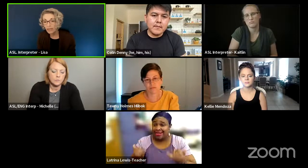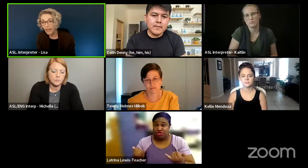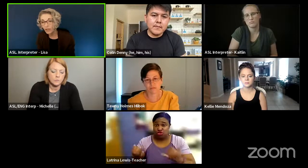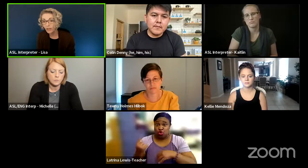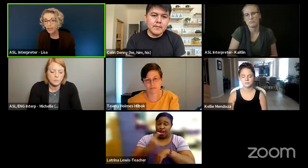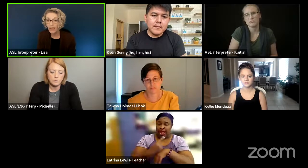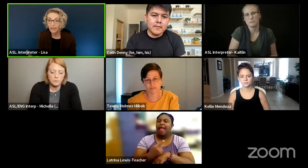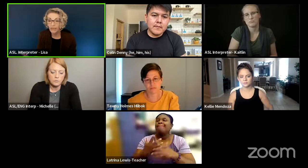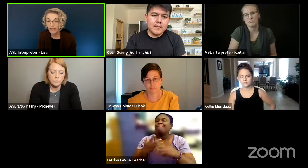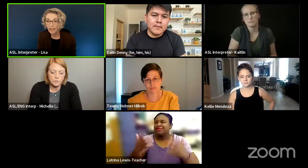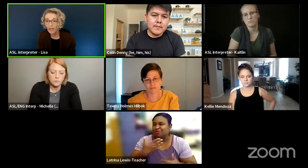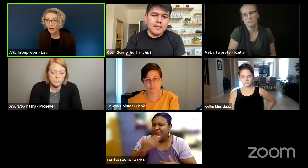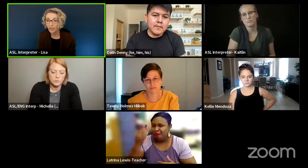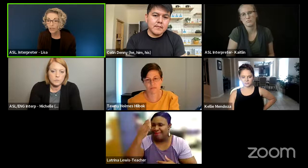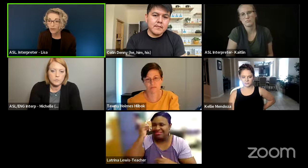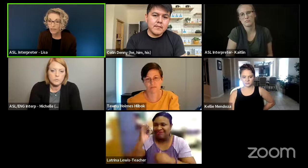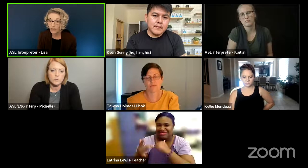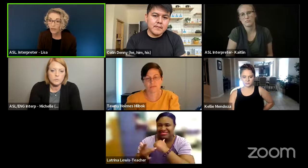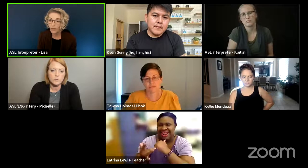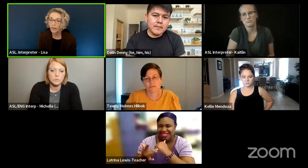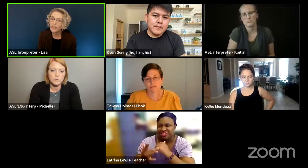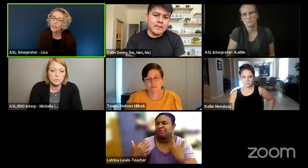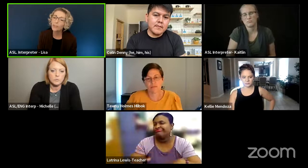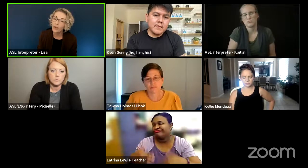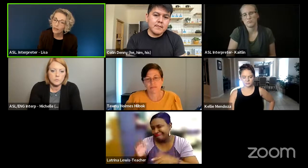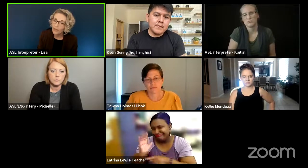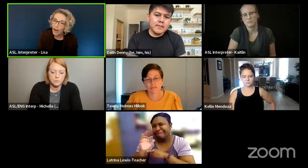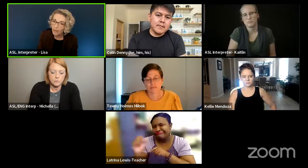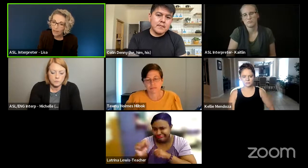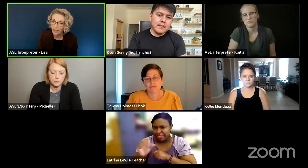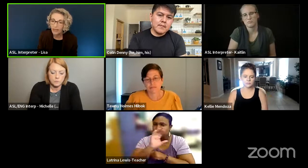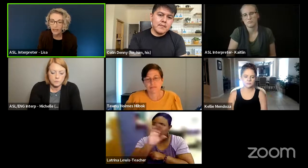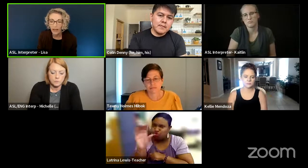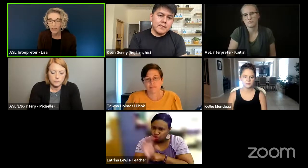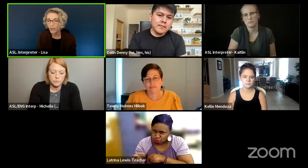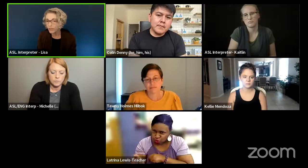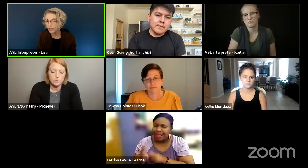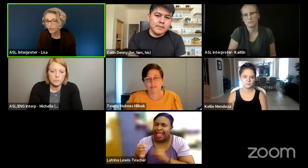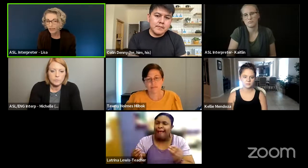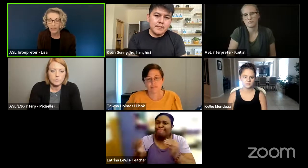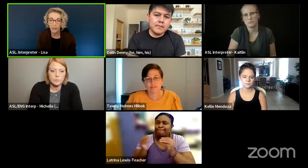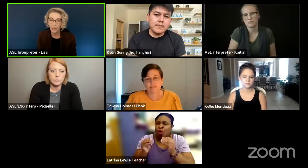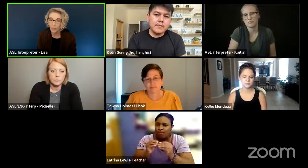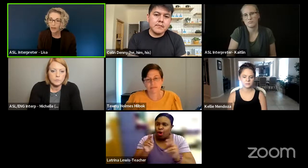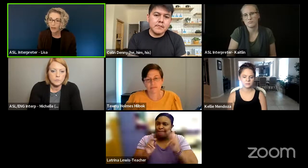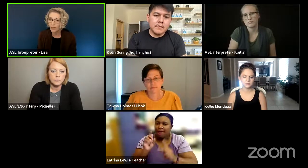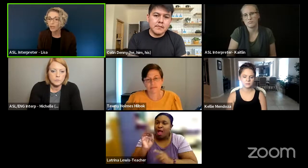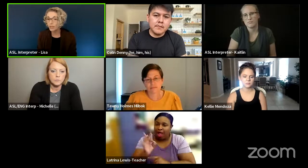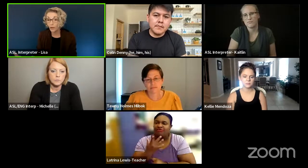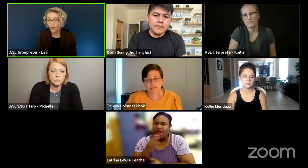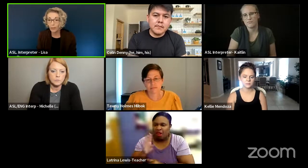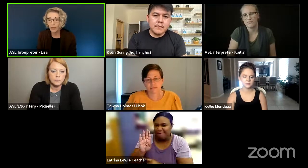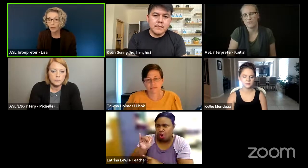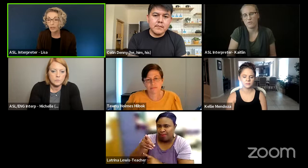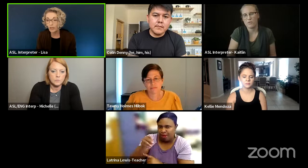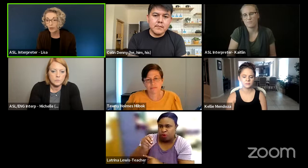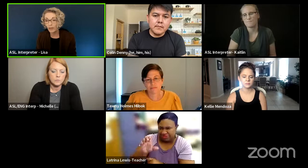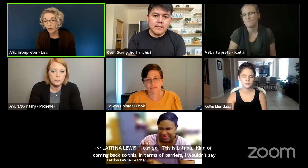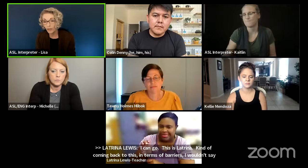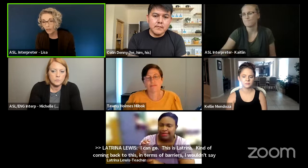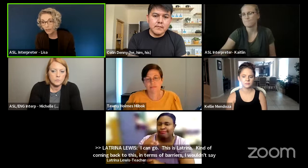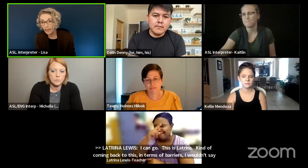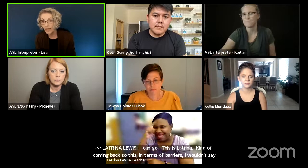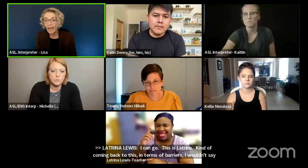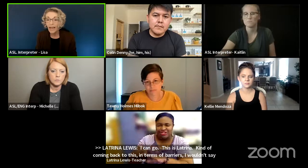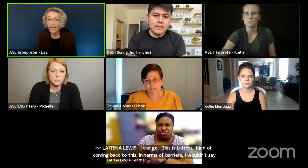look at the schedule, they'd have to get us there. It was very difficult. Things are better now because of technology. Certainly that's much better. Zoom, people can